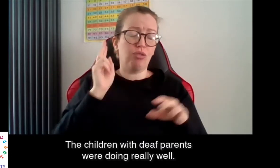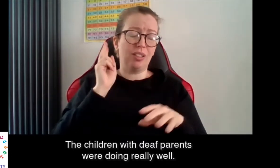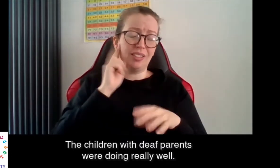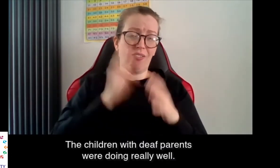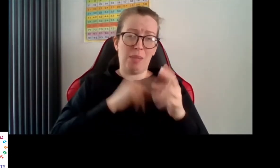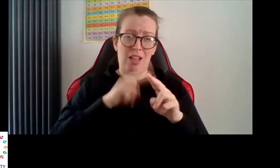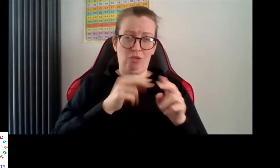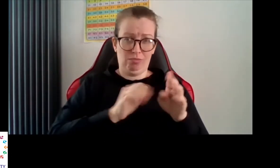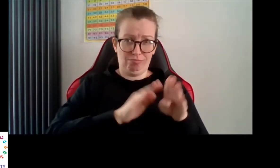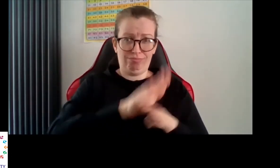well.